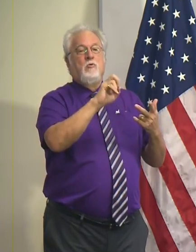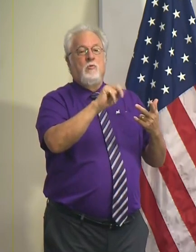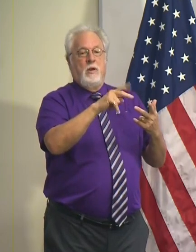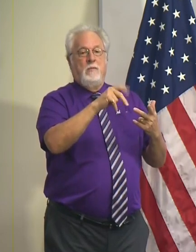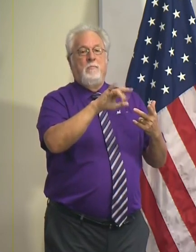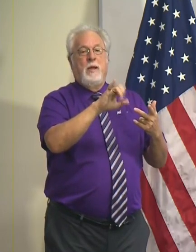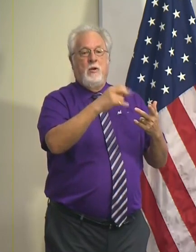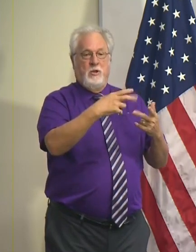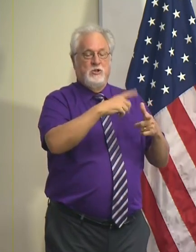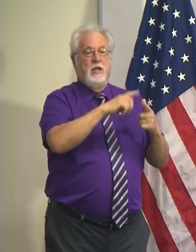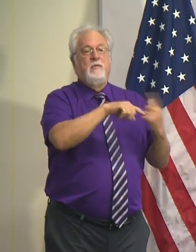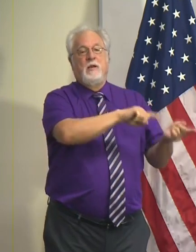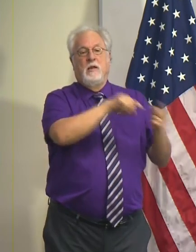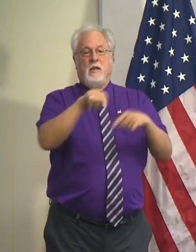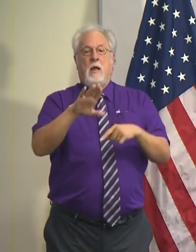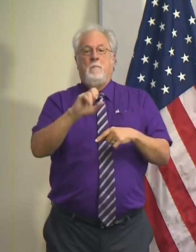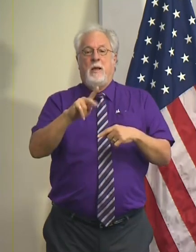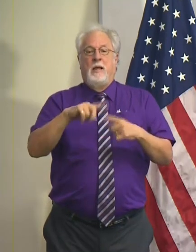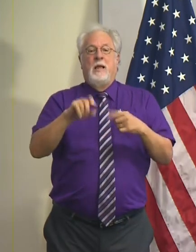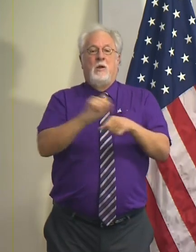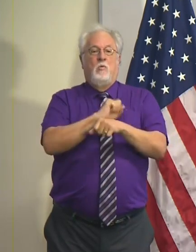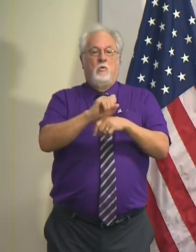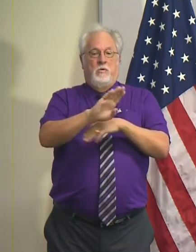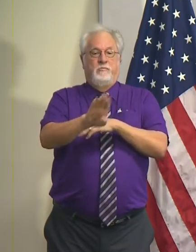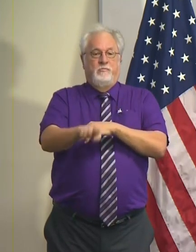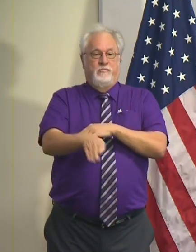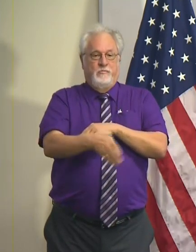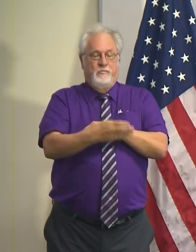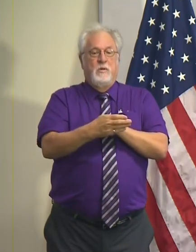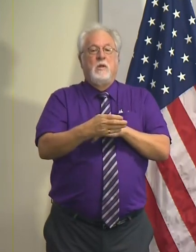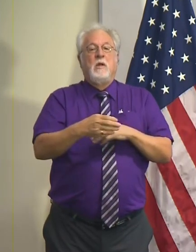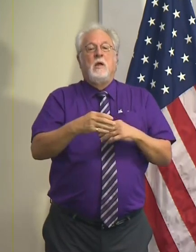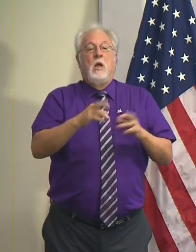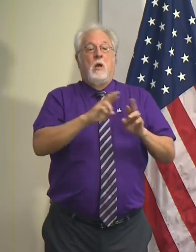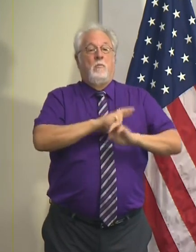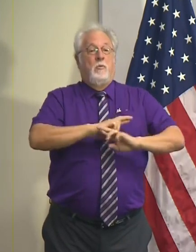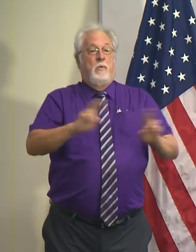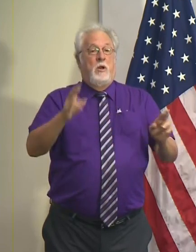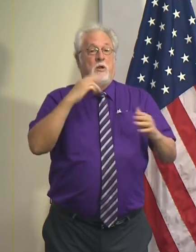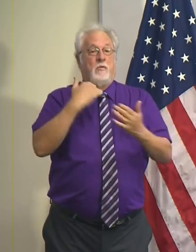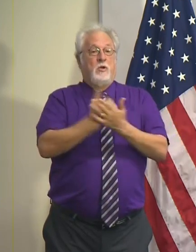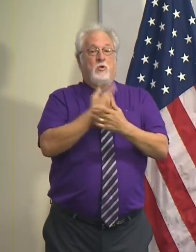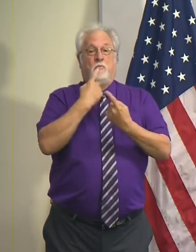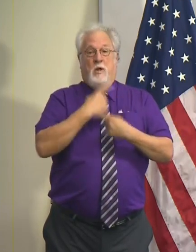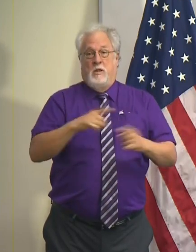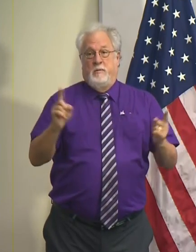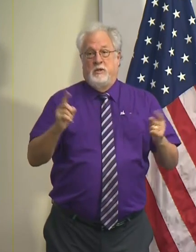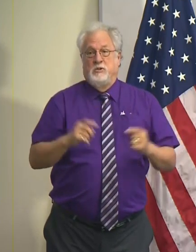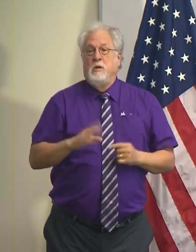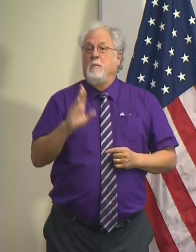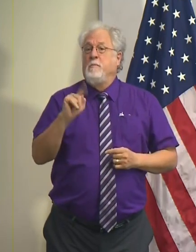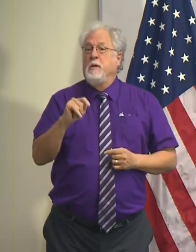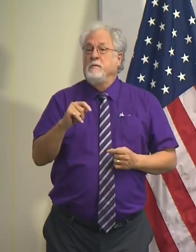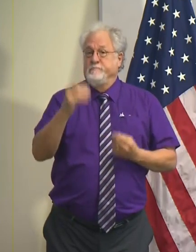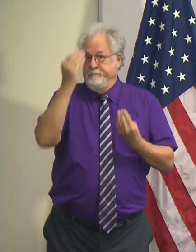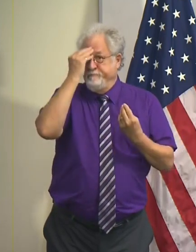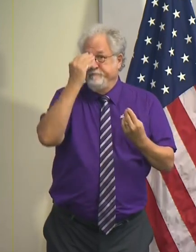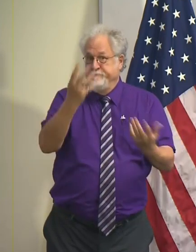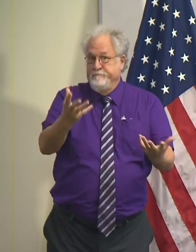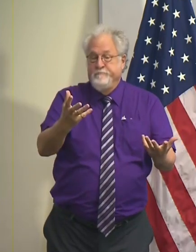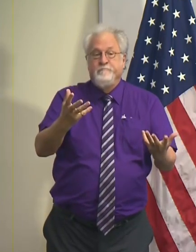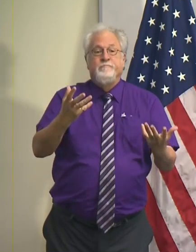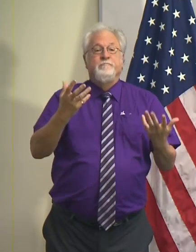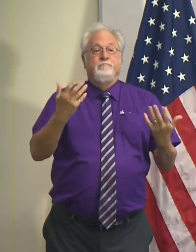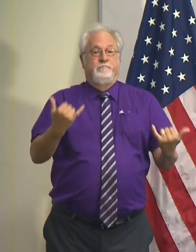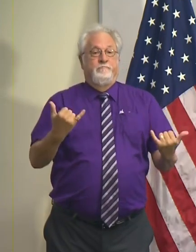then we'll come back and we'll work into the night preparing the new proclamation. But I did want to share that with you